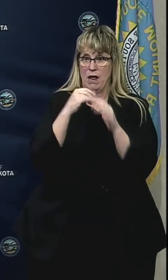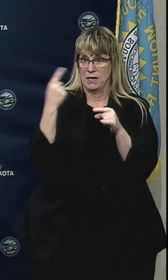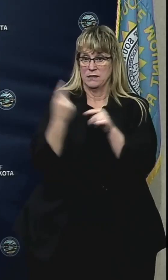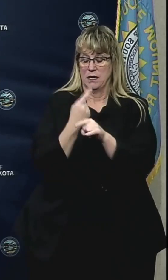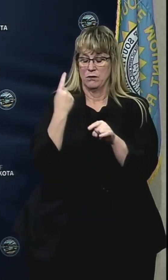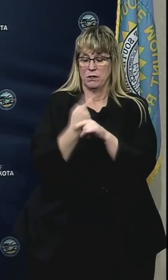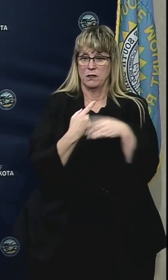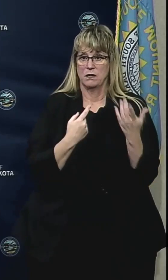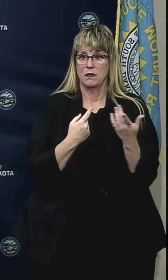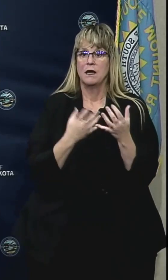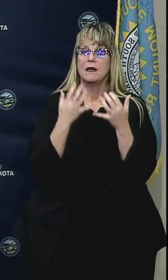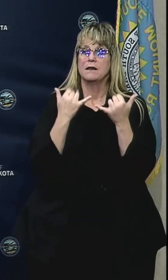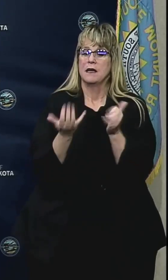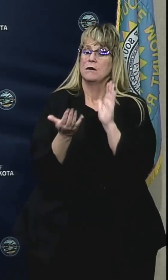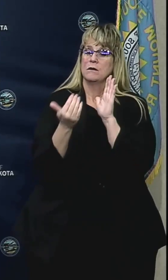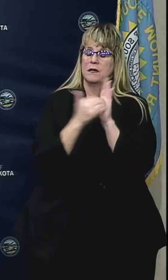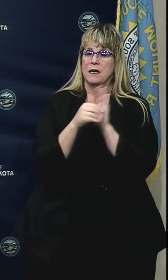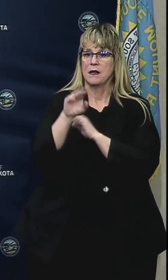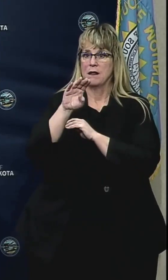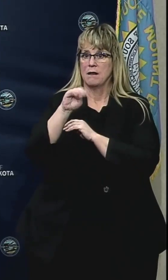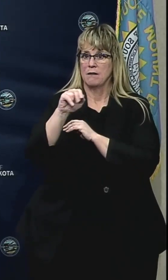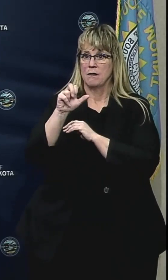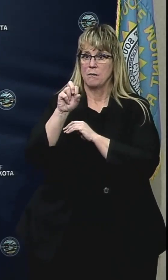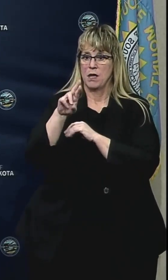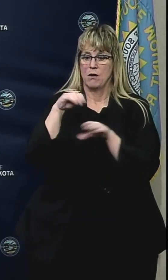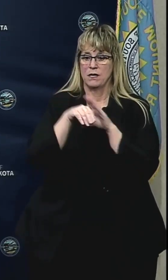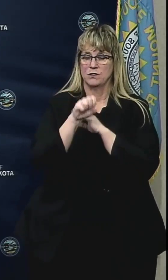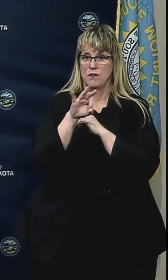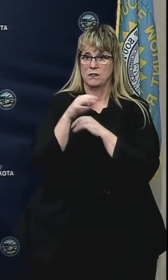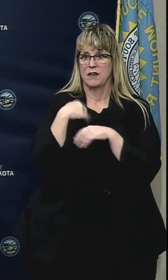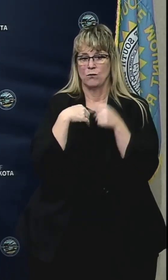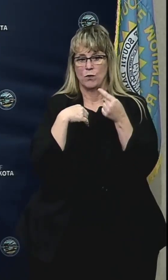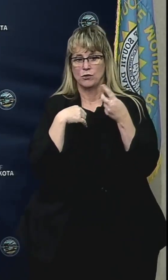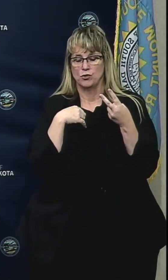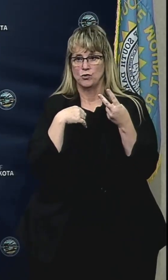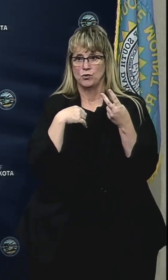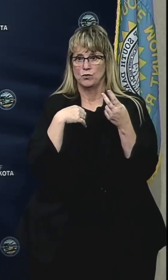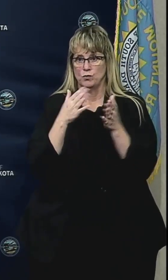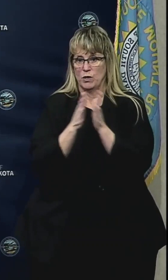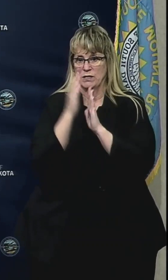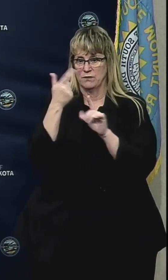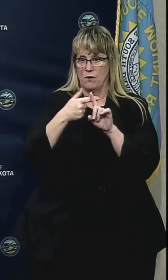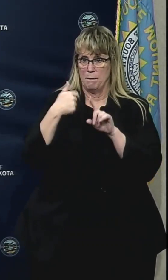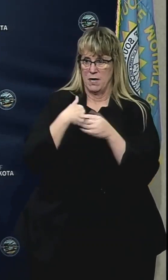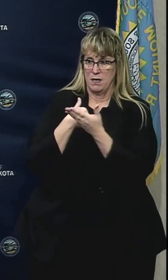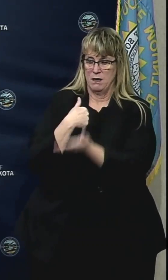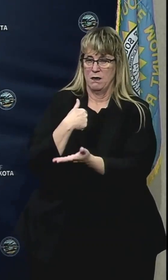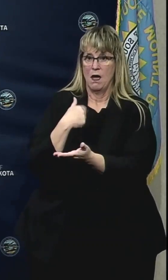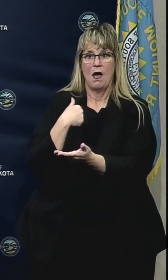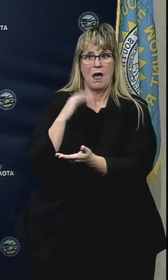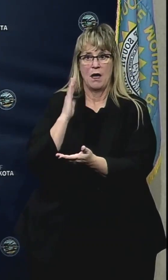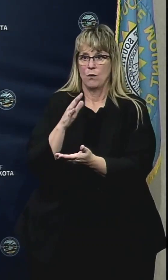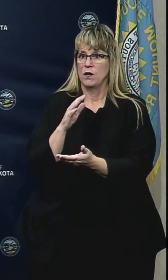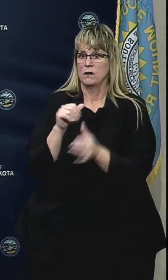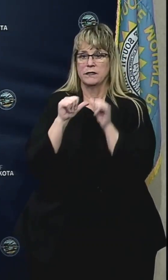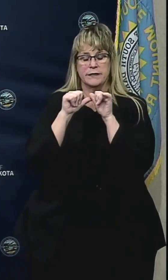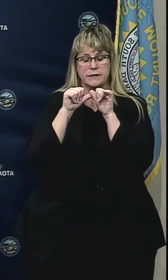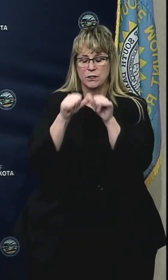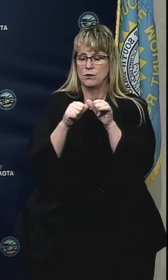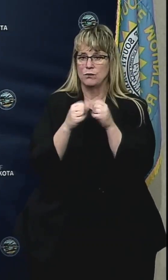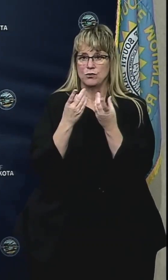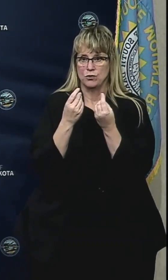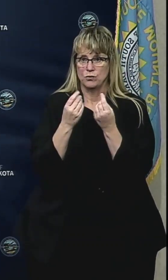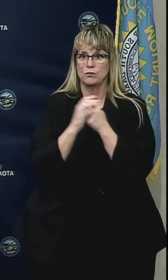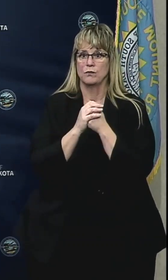accurate. Now, again, the mayor has made a couple of requests from me, and I want you to know that I'm going to continue to do what I've always said that I would